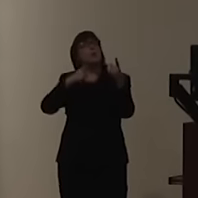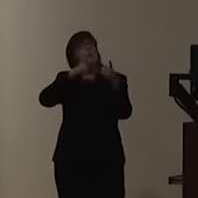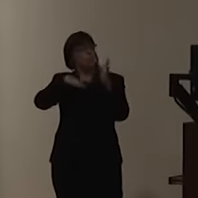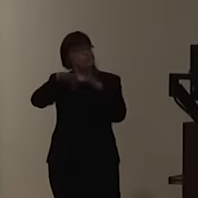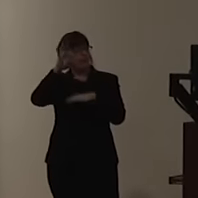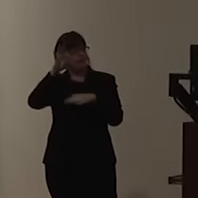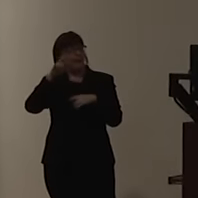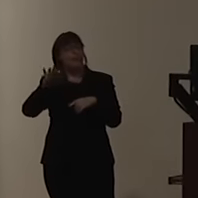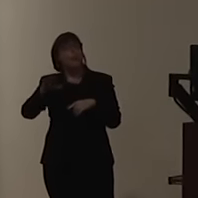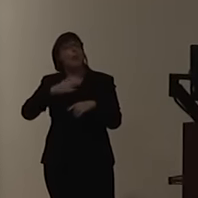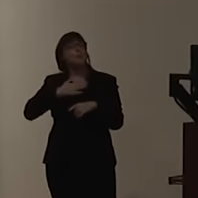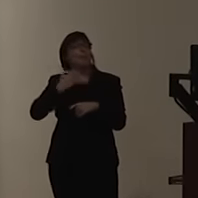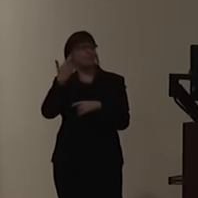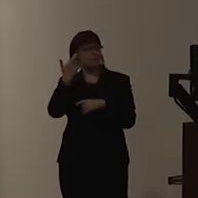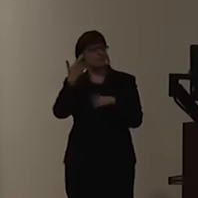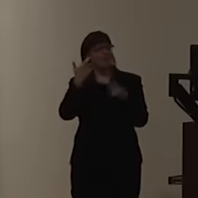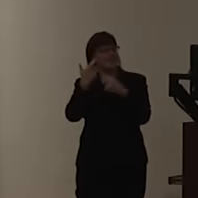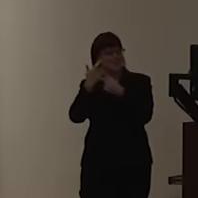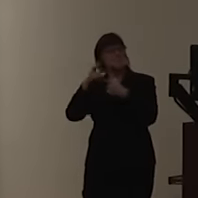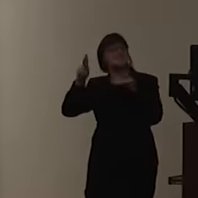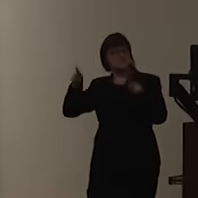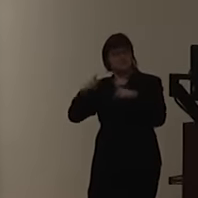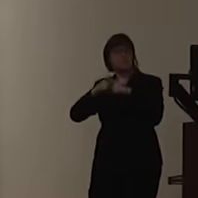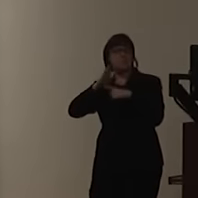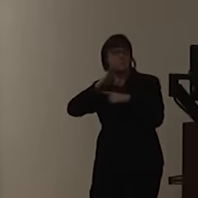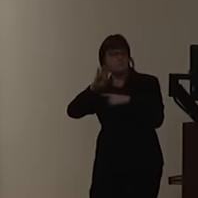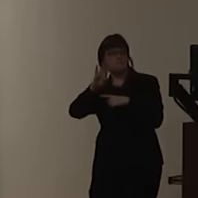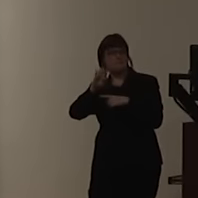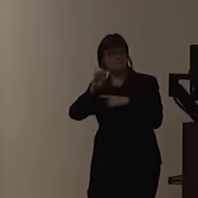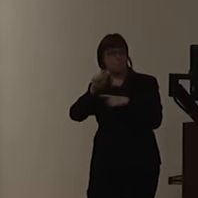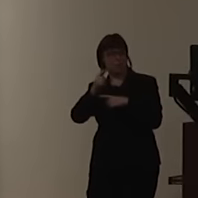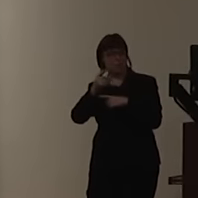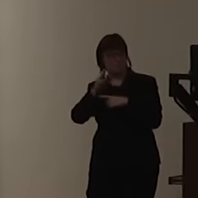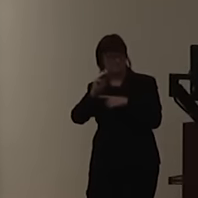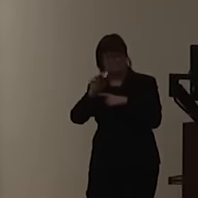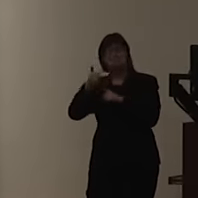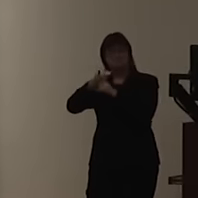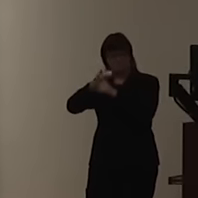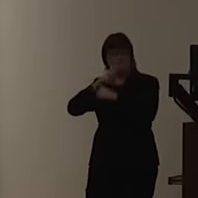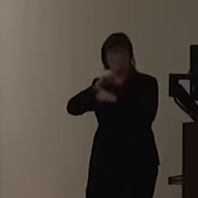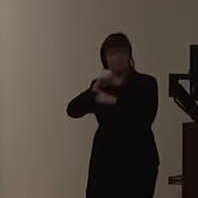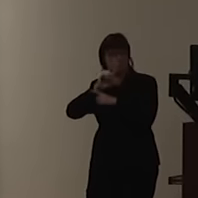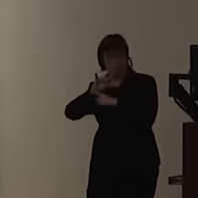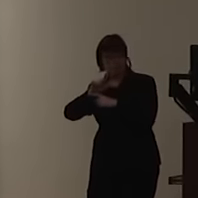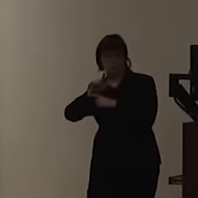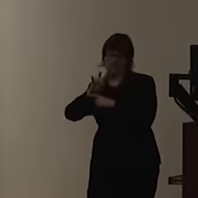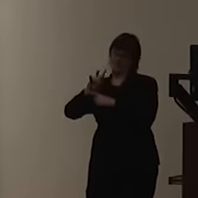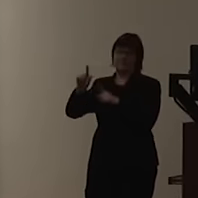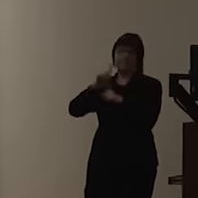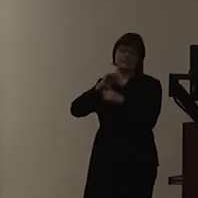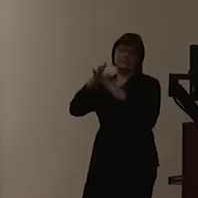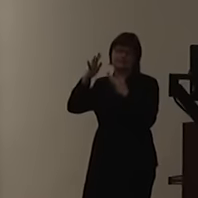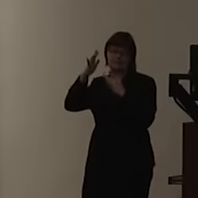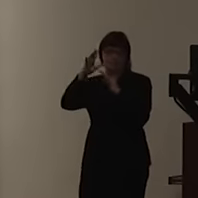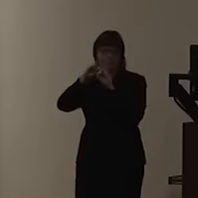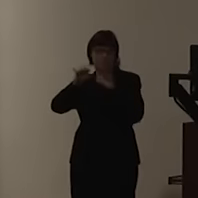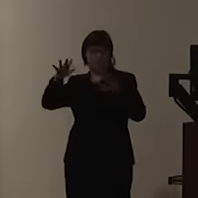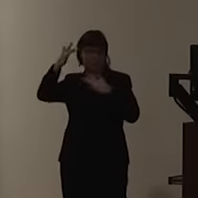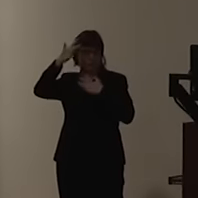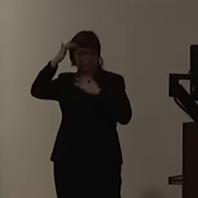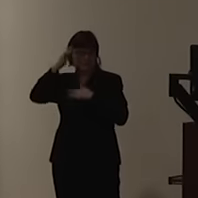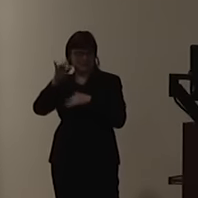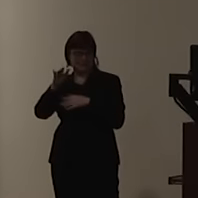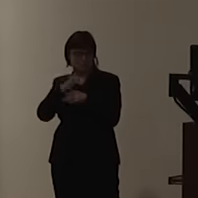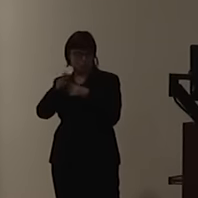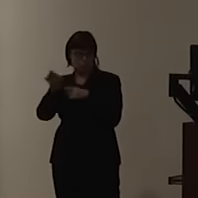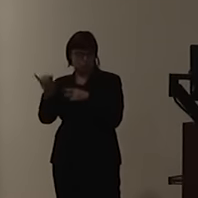who was 27 years old from Belgium. He was working in a lab there. He's an infectious disease doctor also. And the